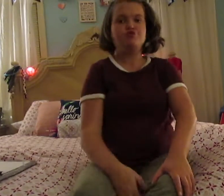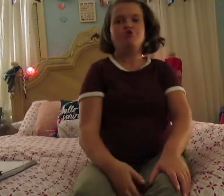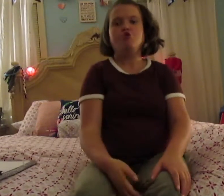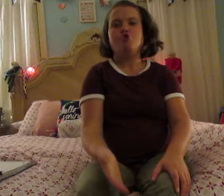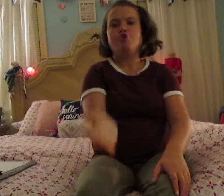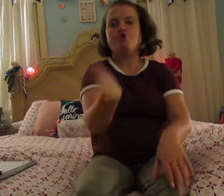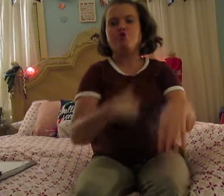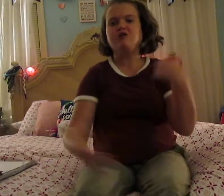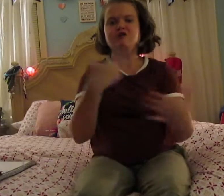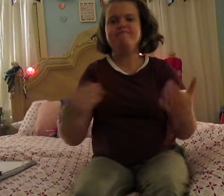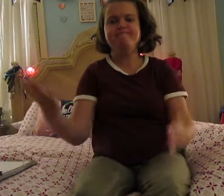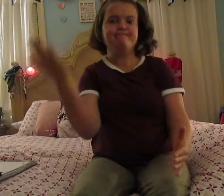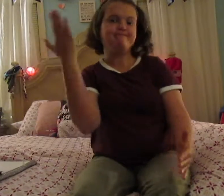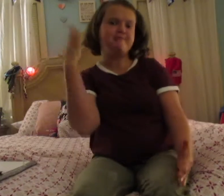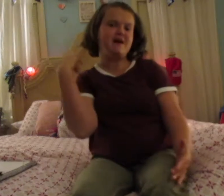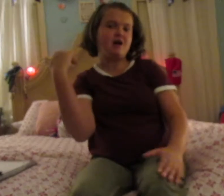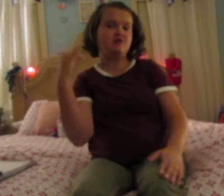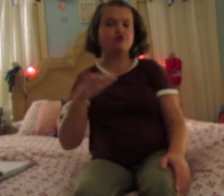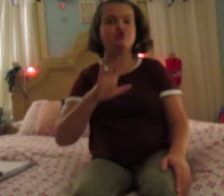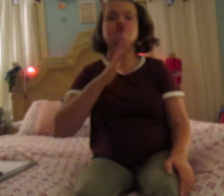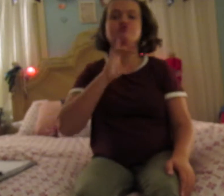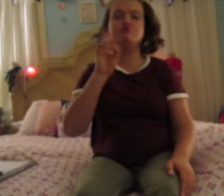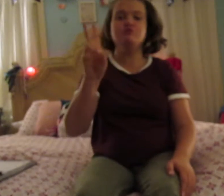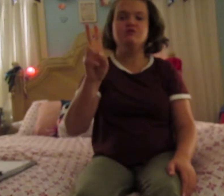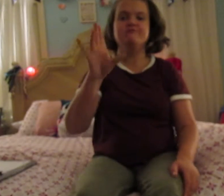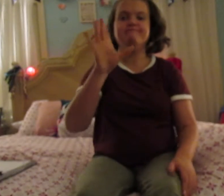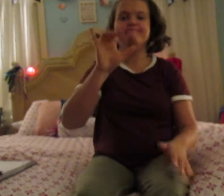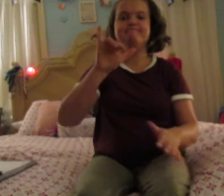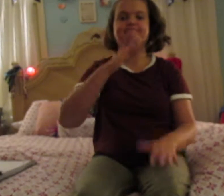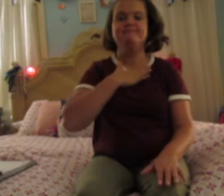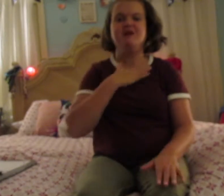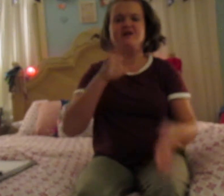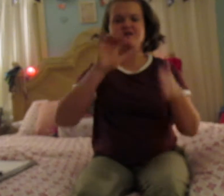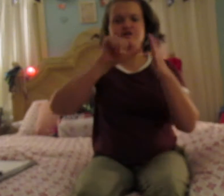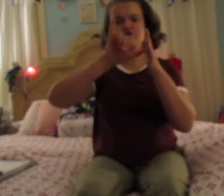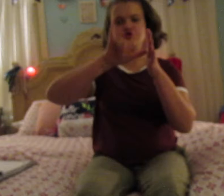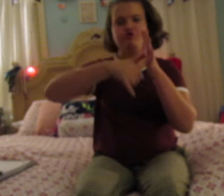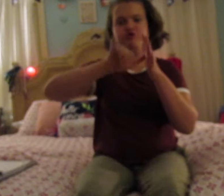Welcome back to my YouTube